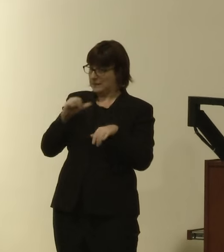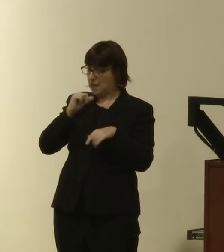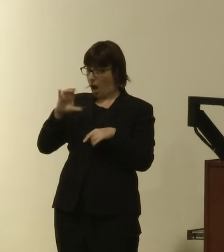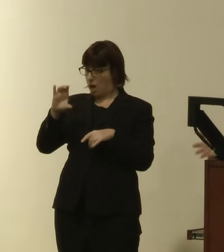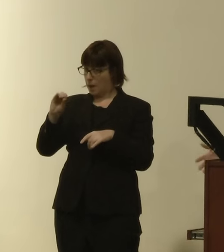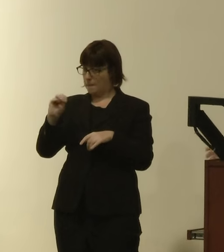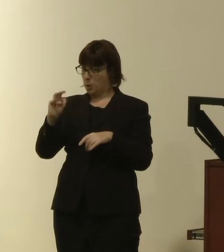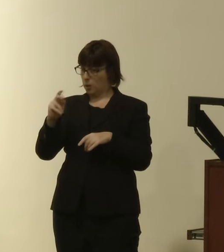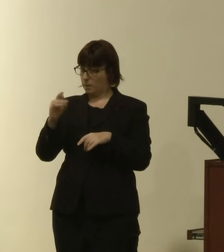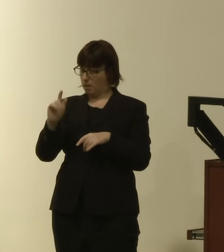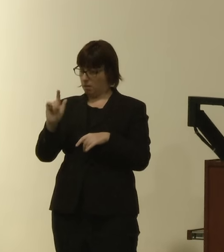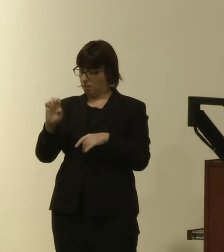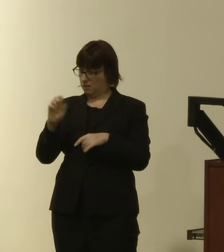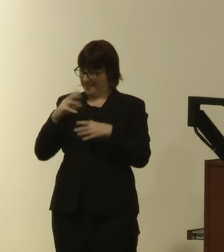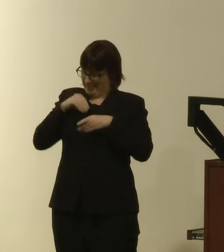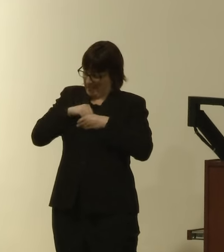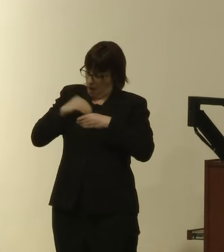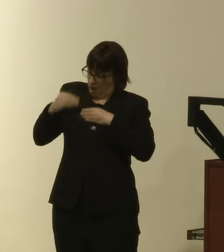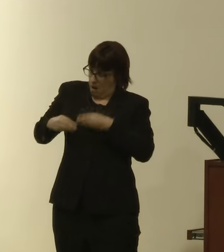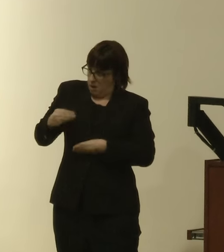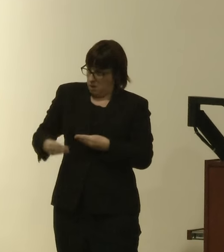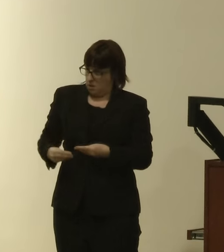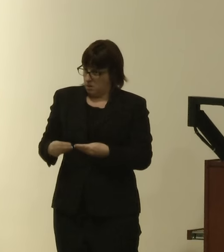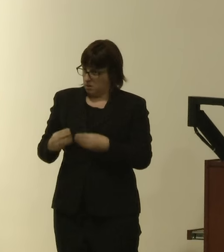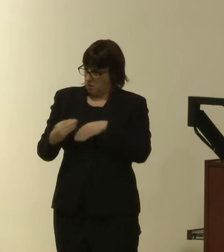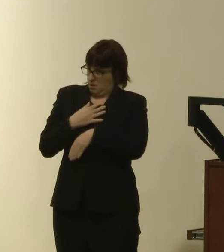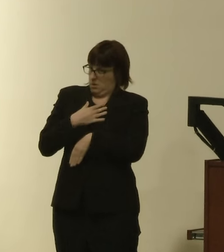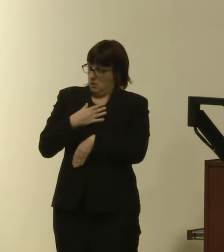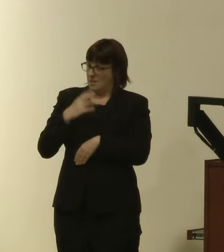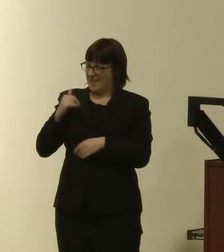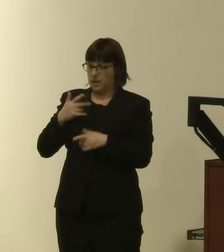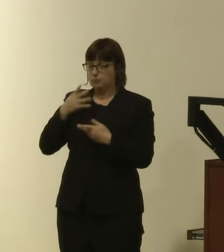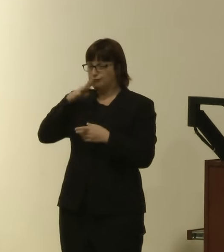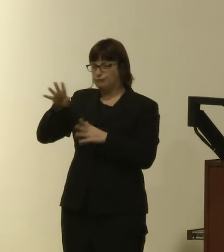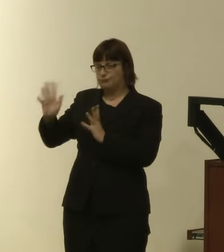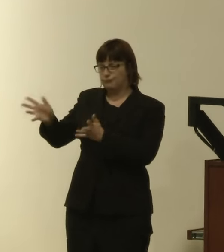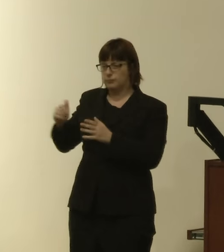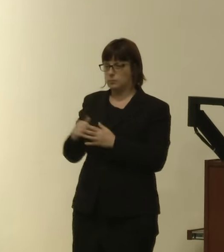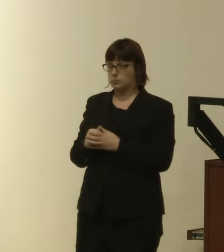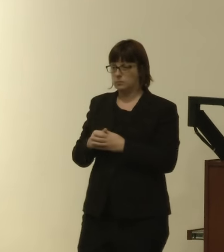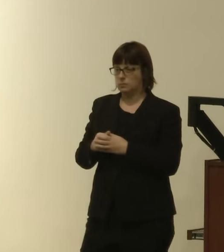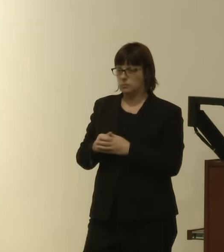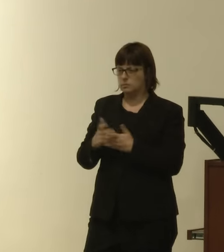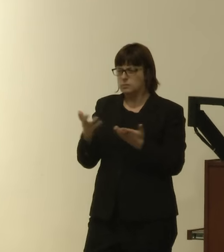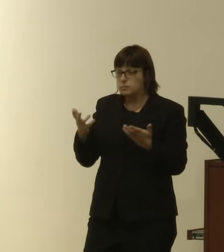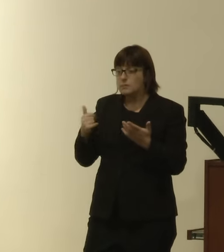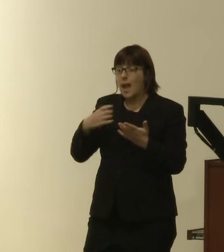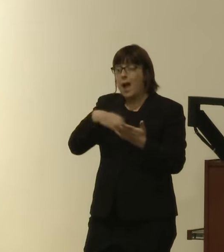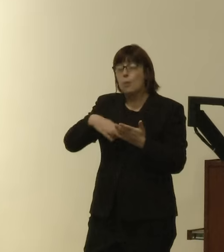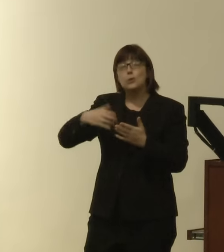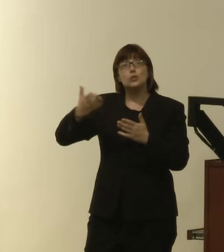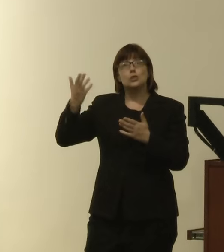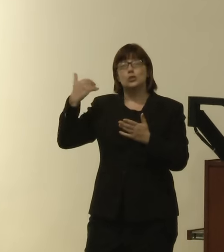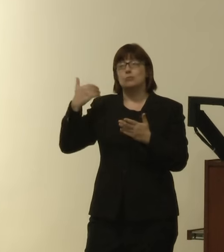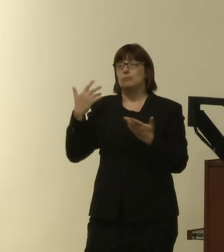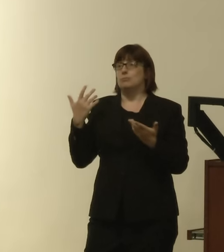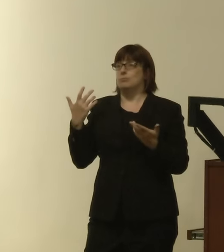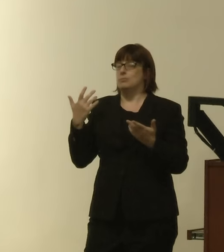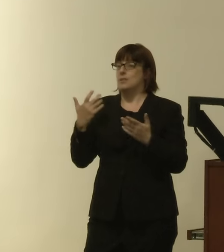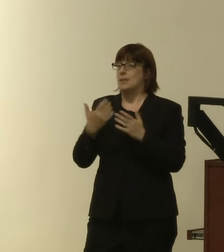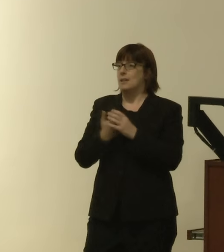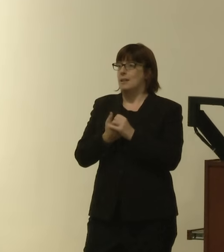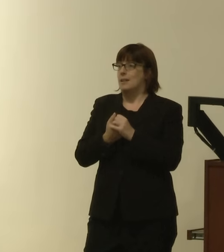disease, it's neglected. You know, so I think the thing, again, I wish someone would have said to me, instead of doing